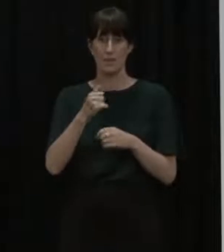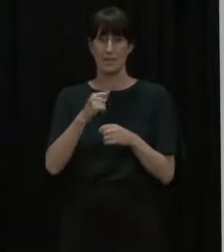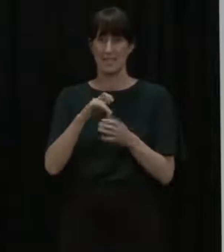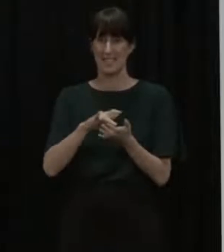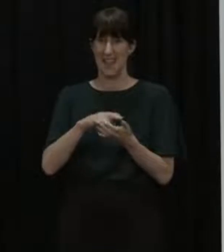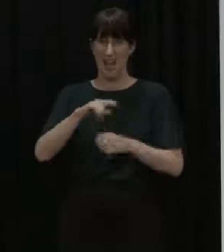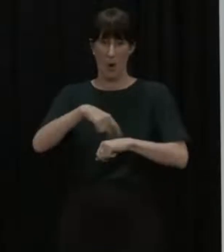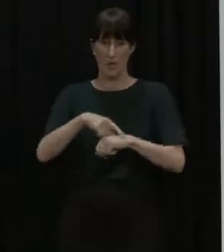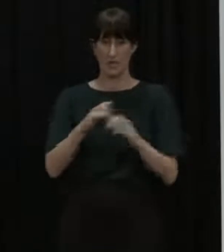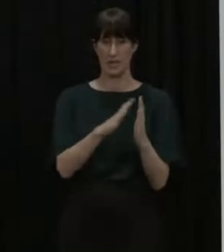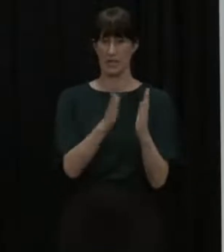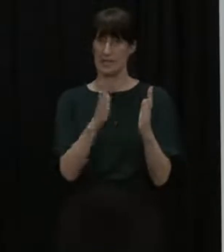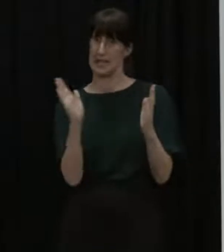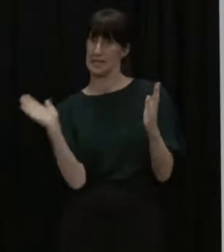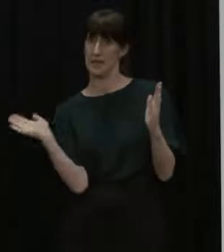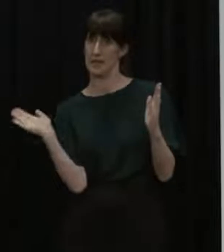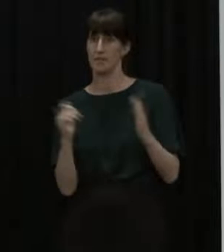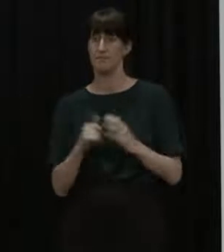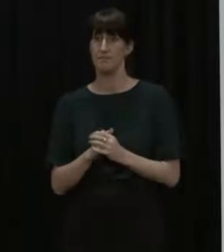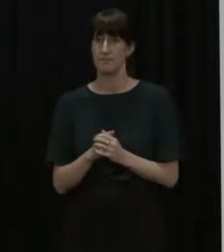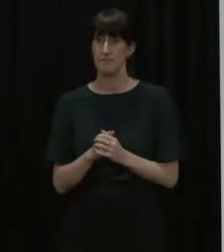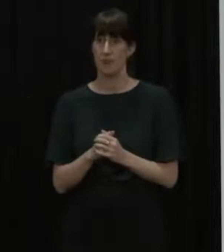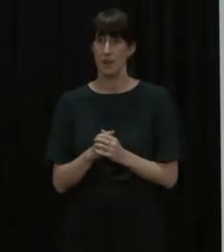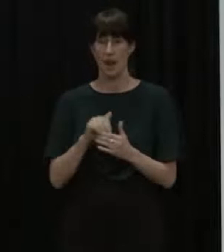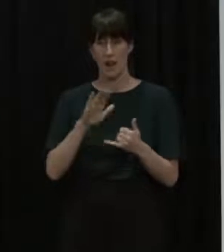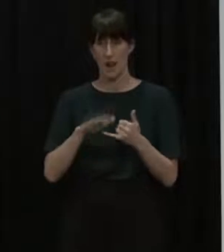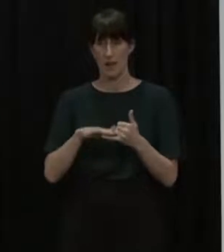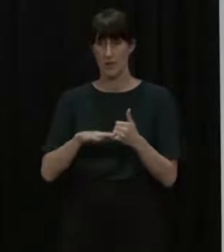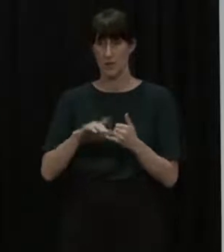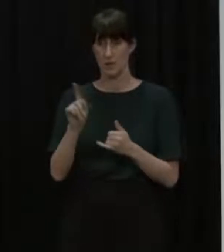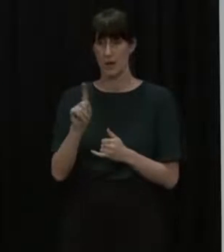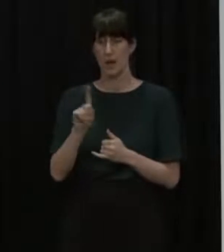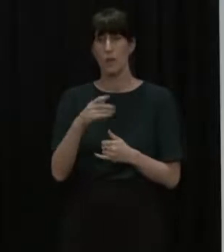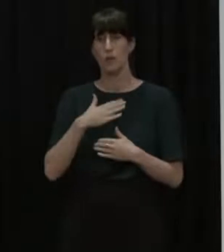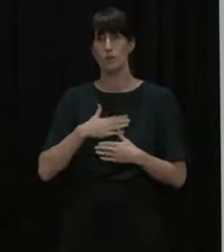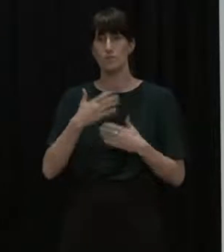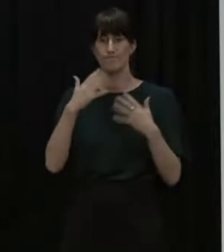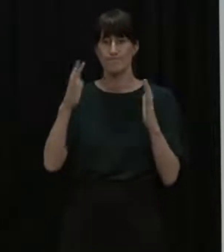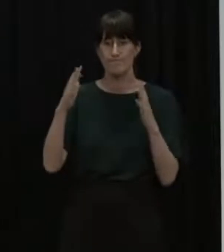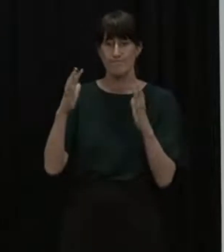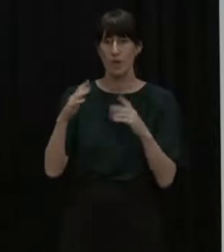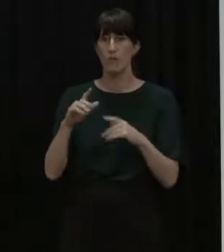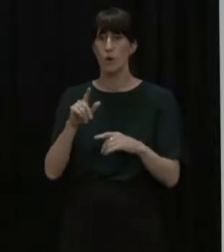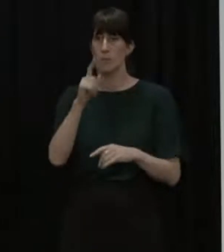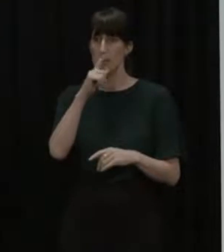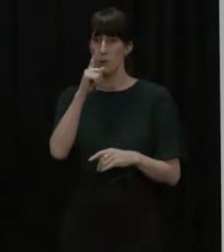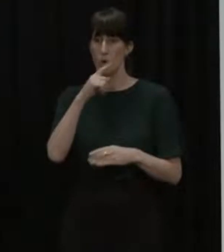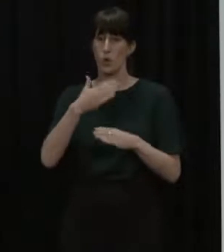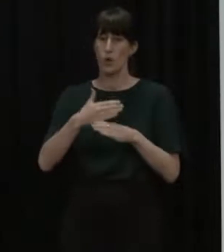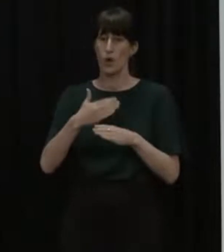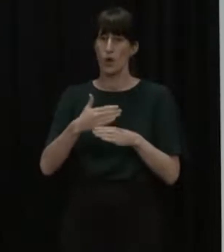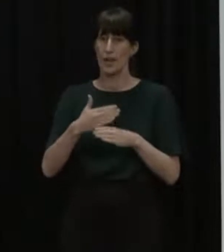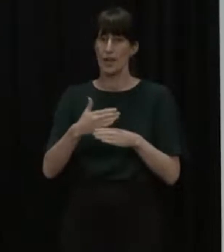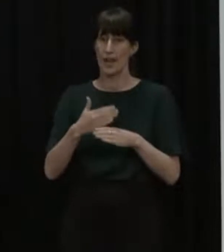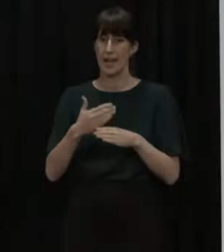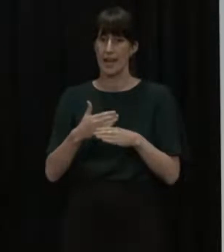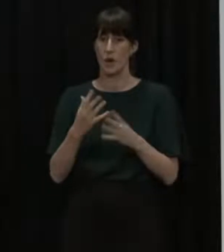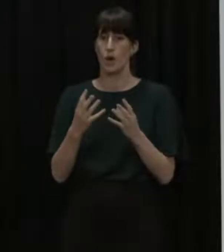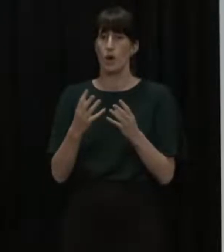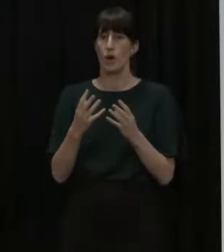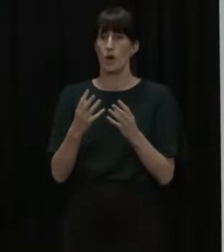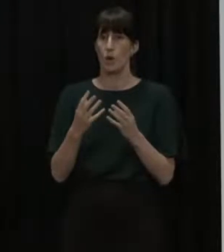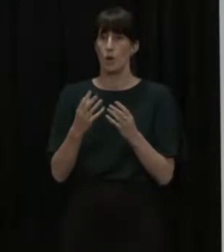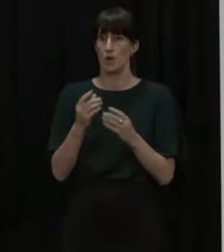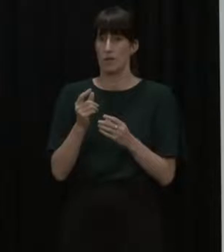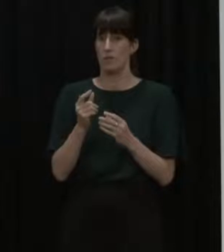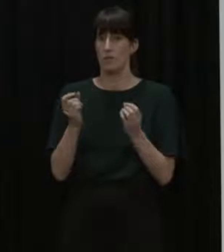hours. And finally, today, I'd like to acknowledge our frontline healthcare workers who are continue to play